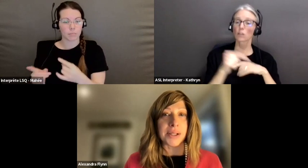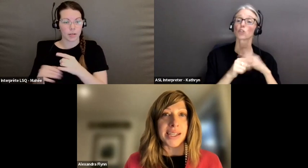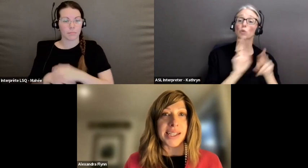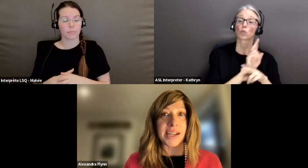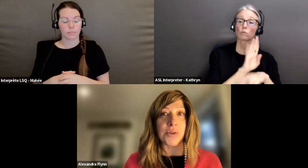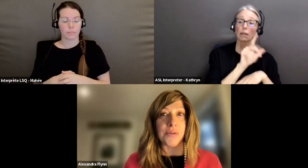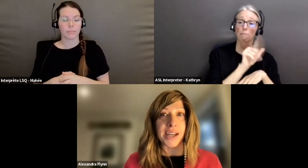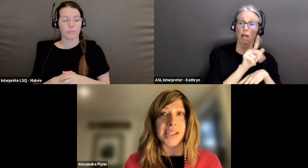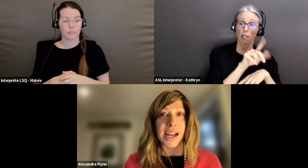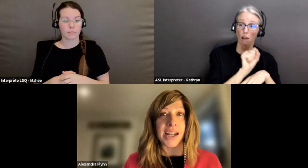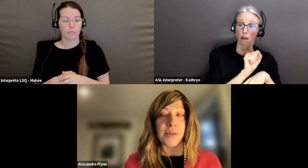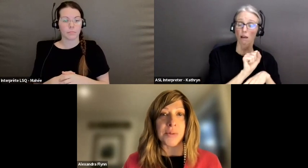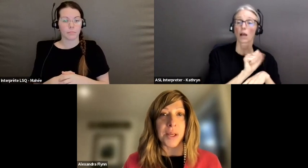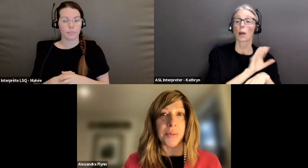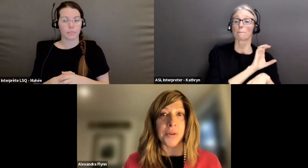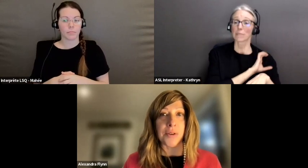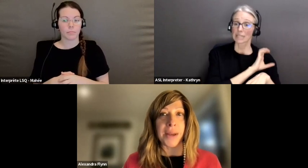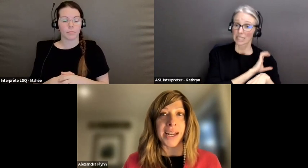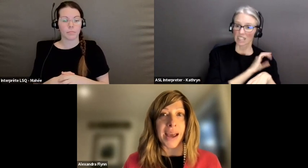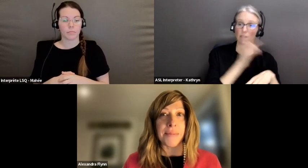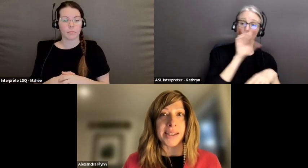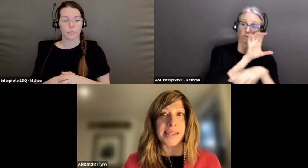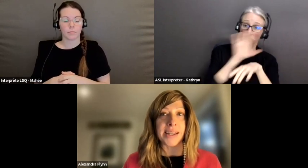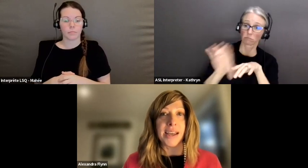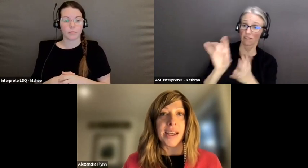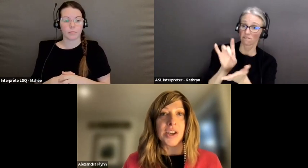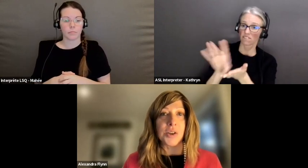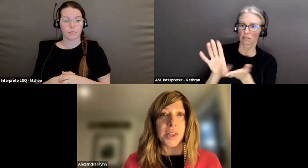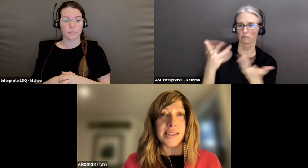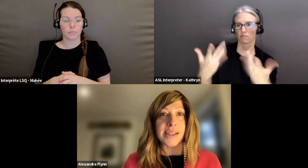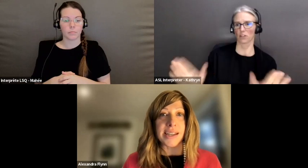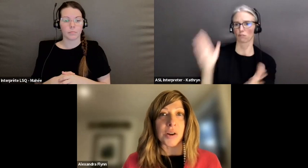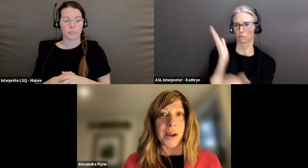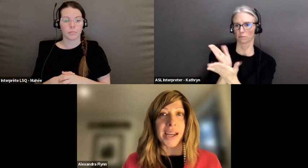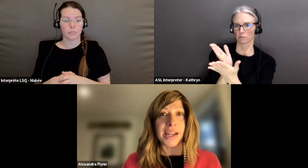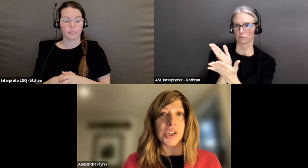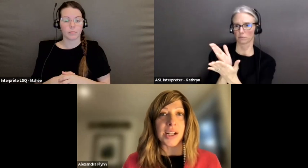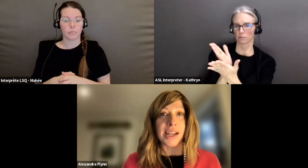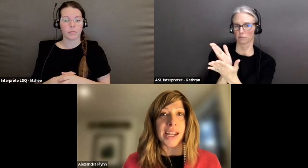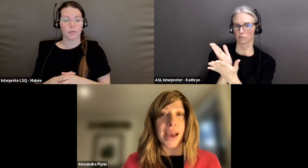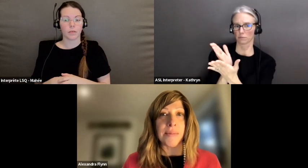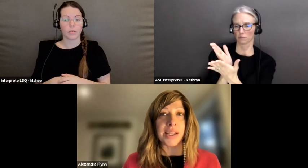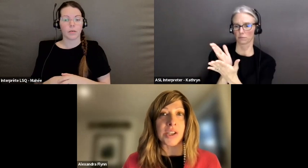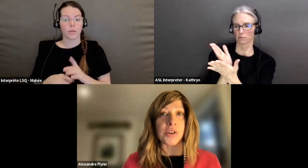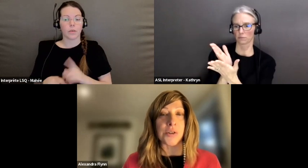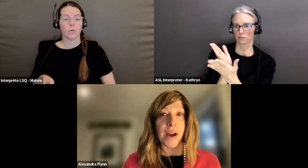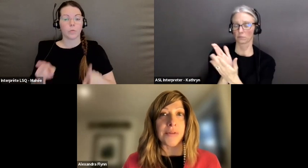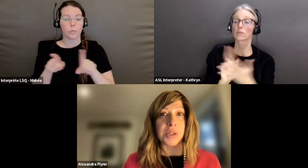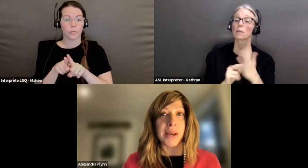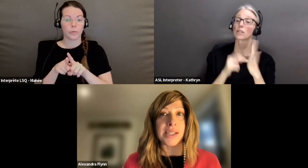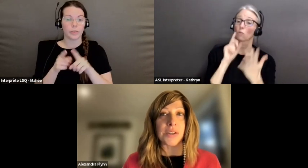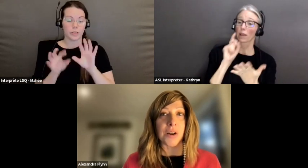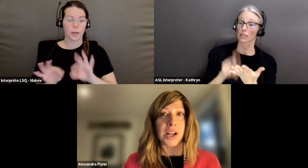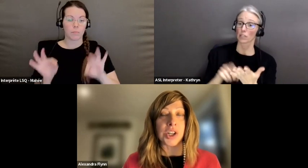and policing to evict unhoused people from encampments. So this is a recognition that encampments are